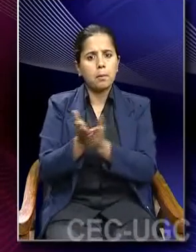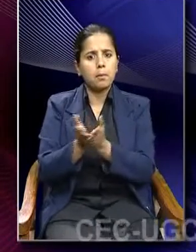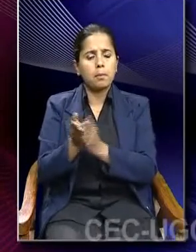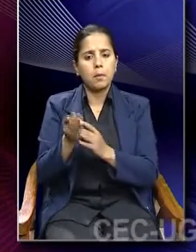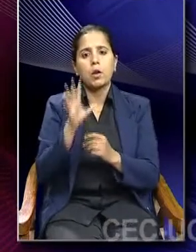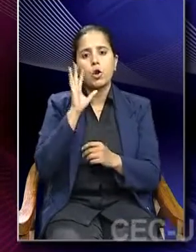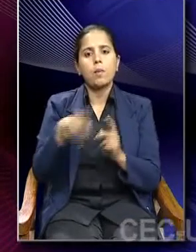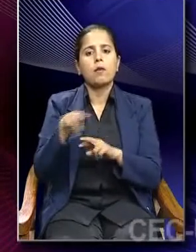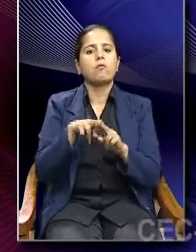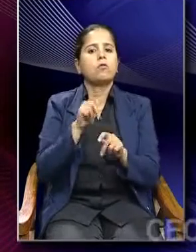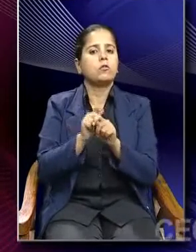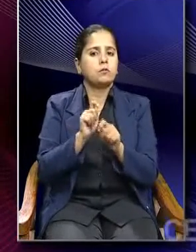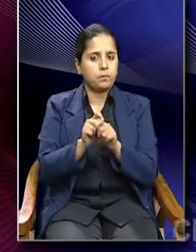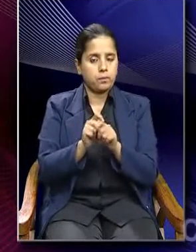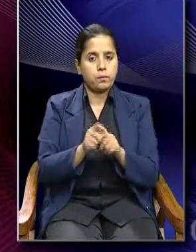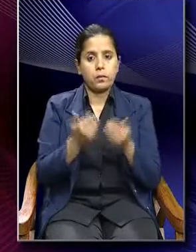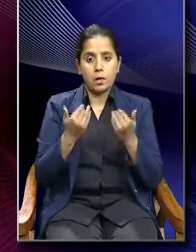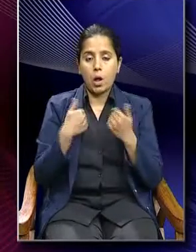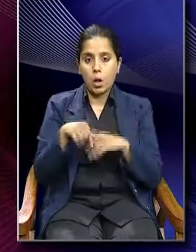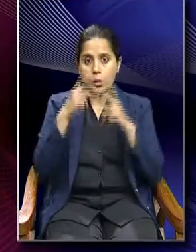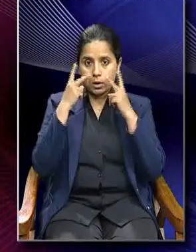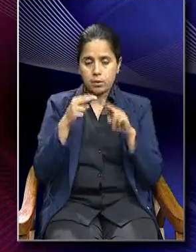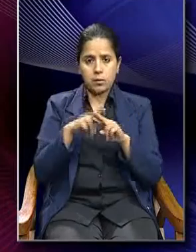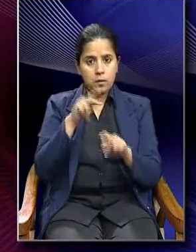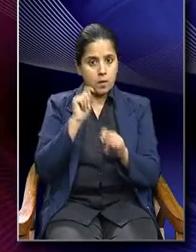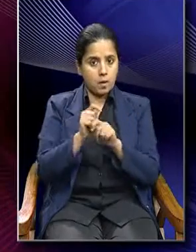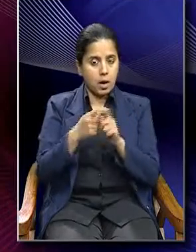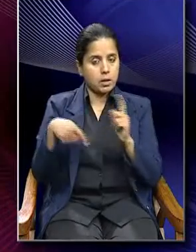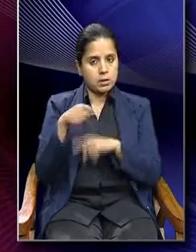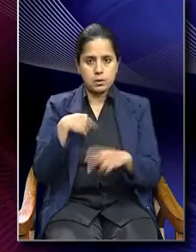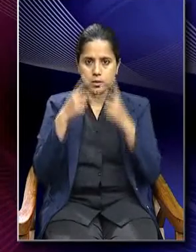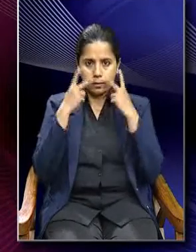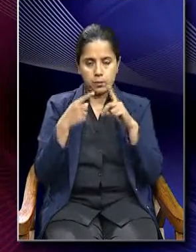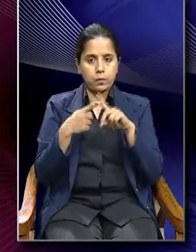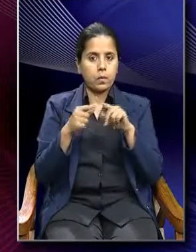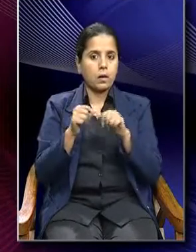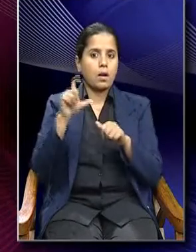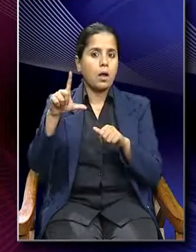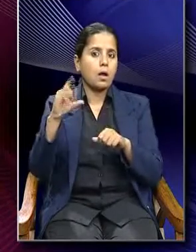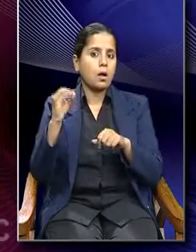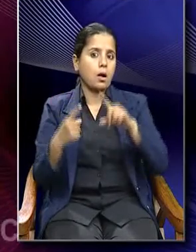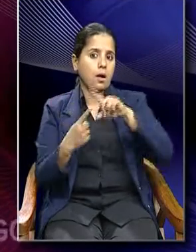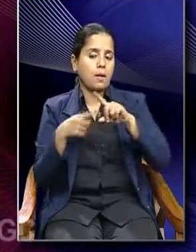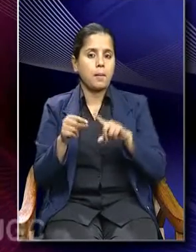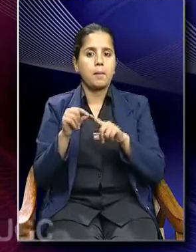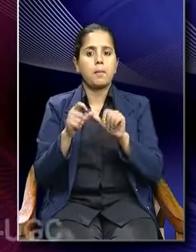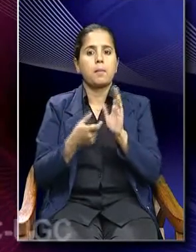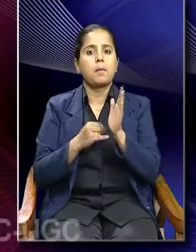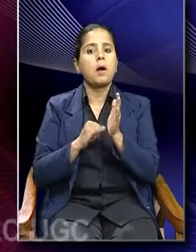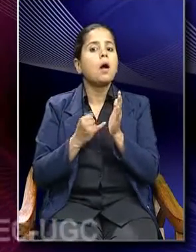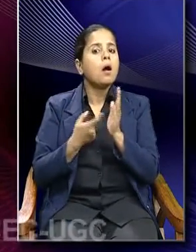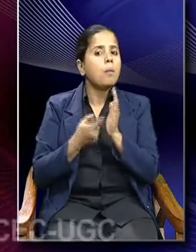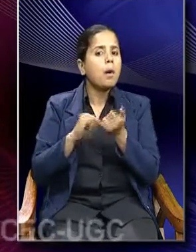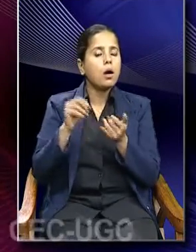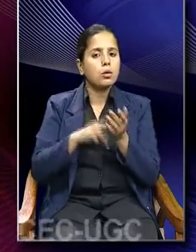of functionalism. Now, when we look into functionalism of Talcott Parsons, he was concerned about social